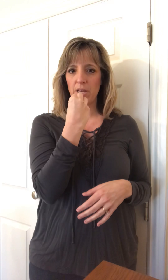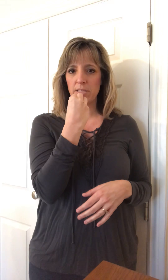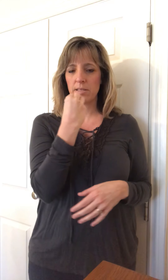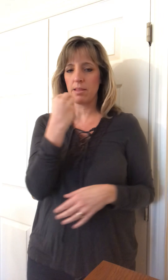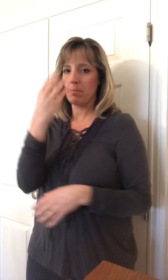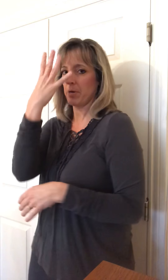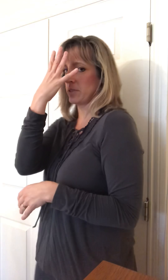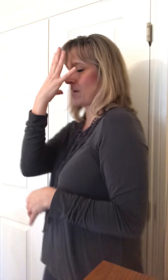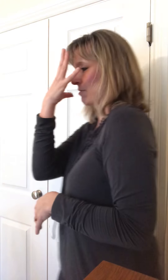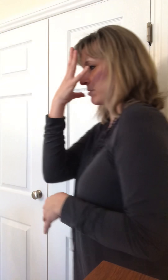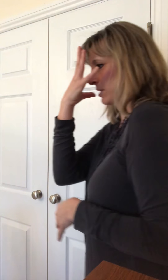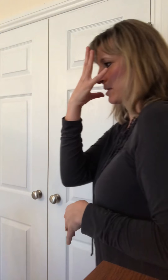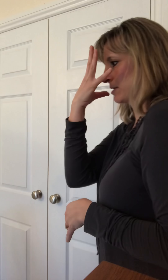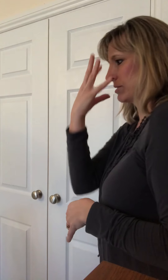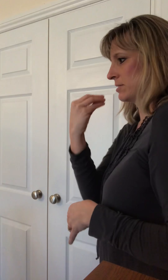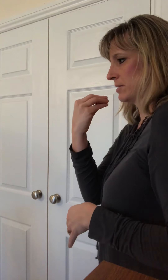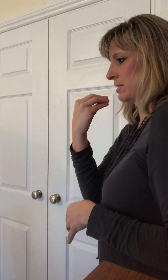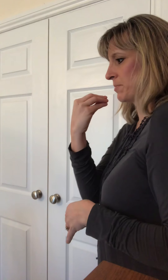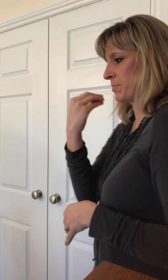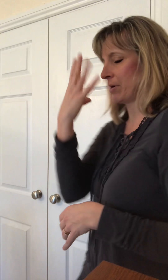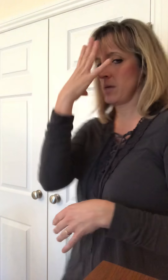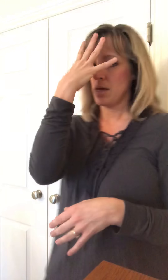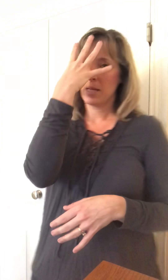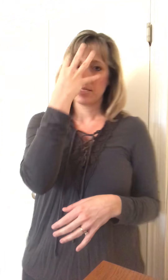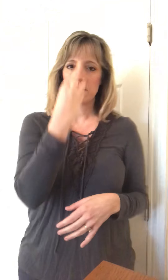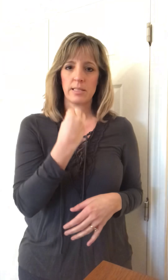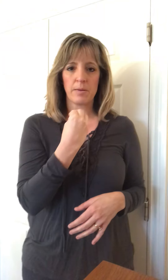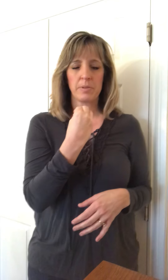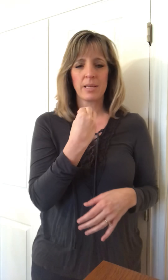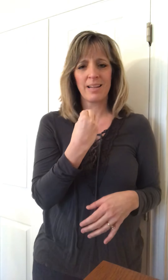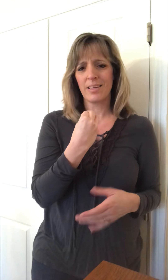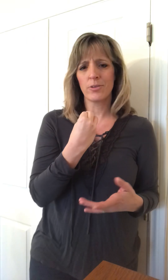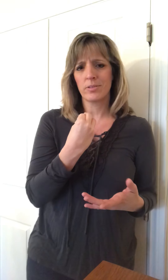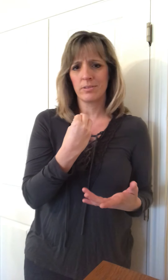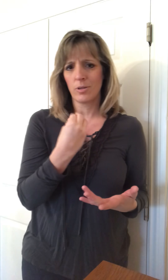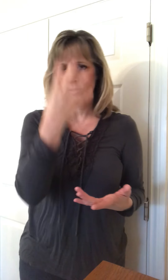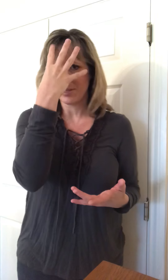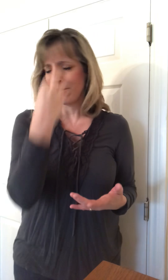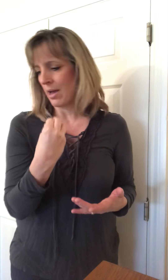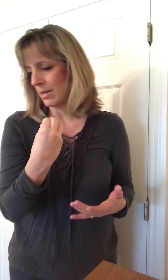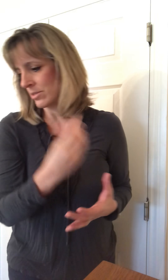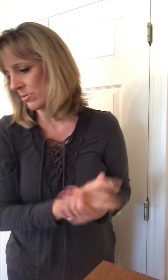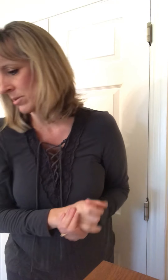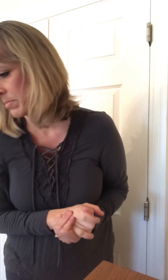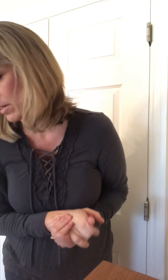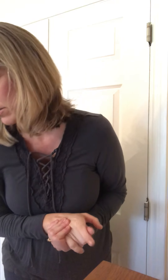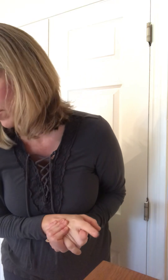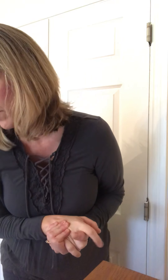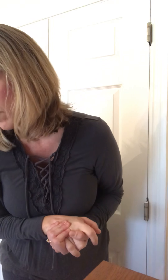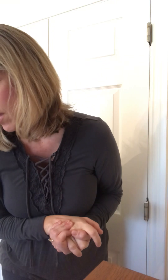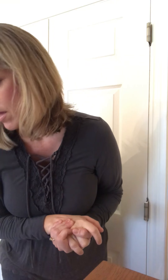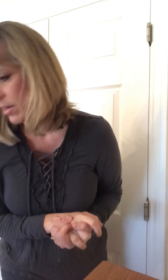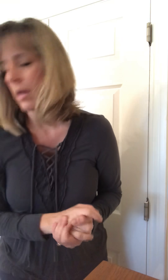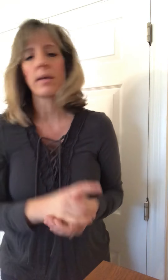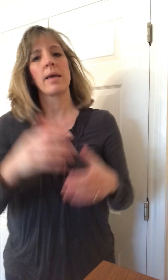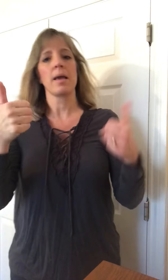face, and then bring it down like this. Sleep, sleep. It's kind of like you're closing your eyes or something. So, okay,